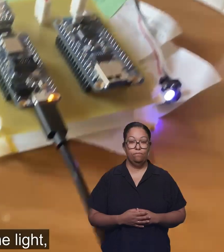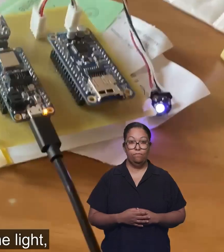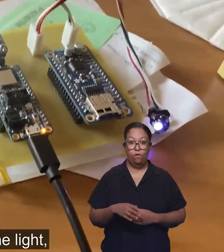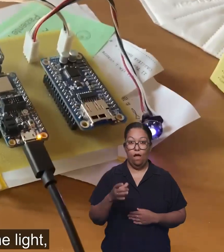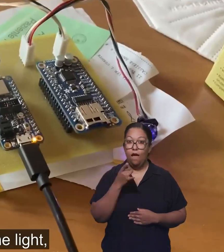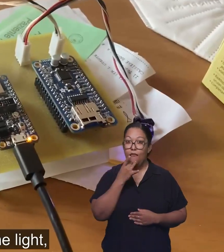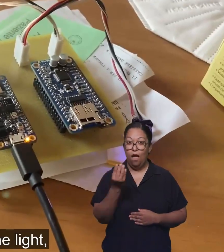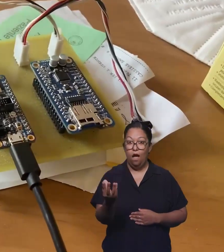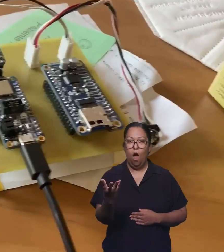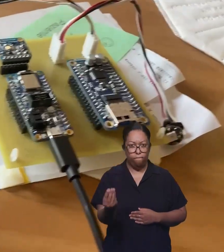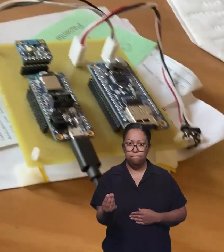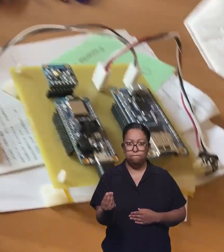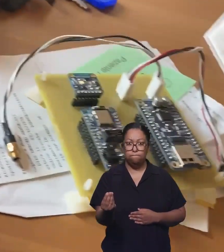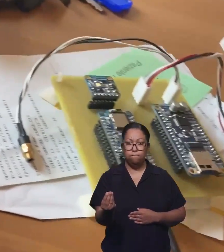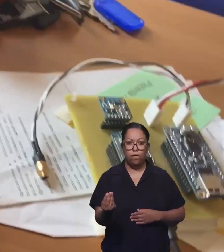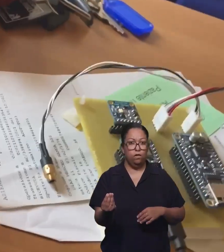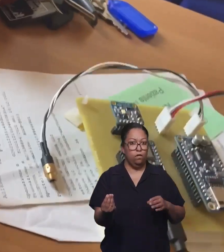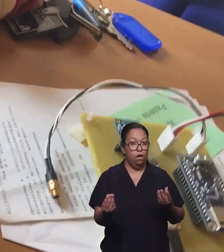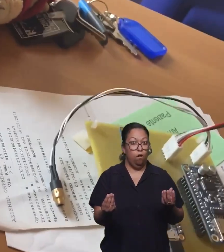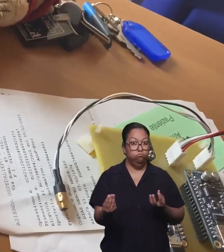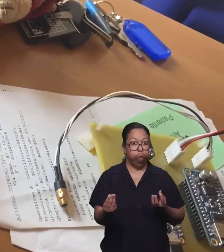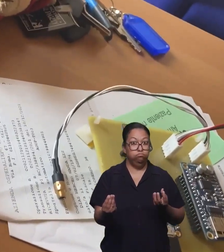turn off the light,